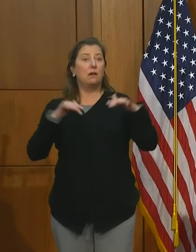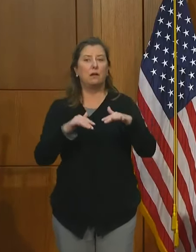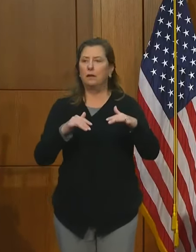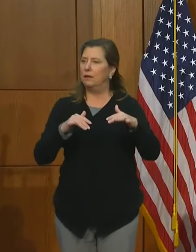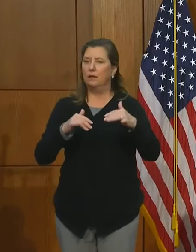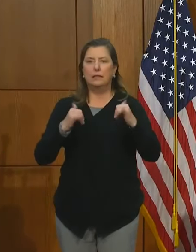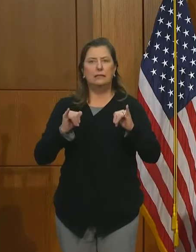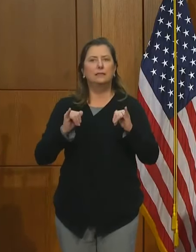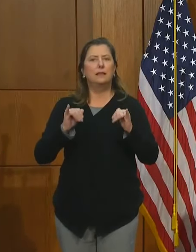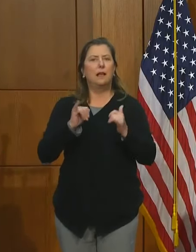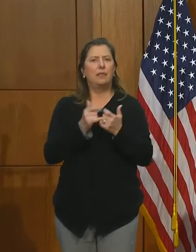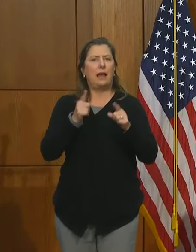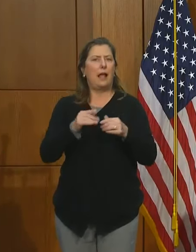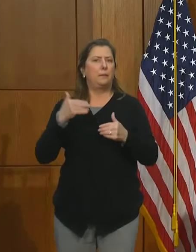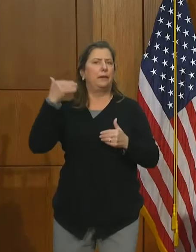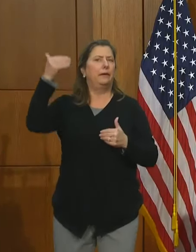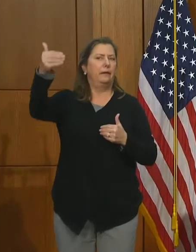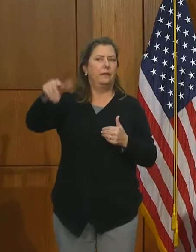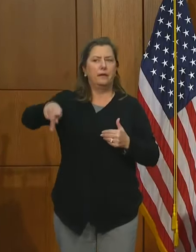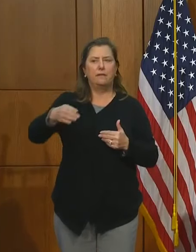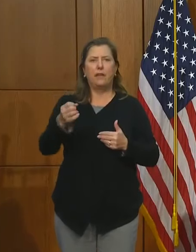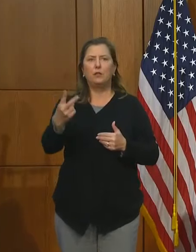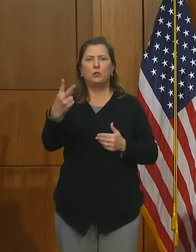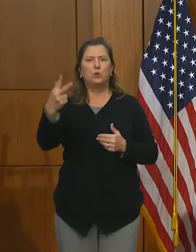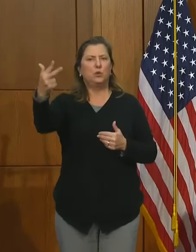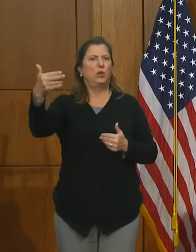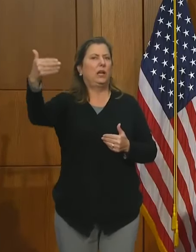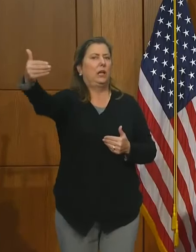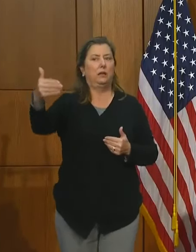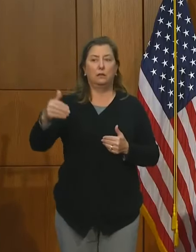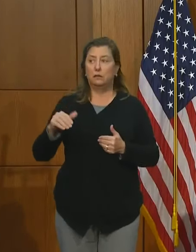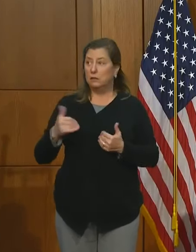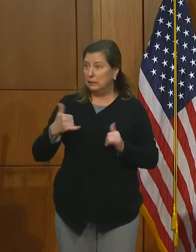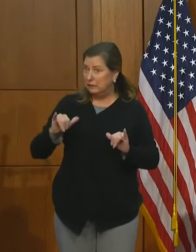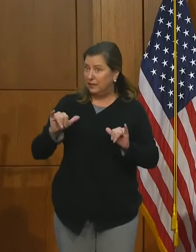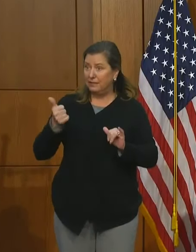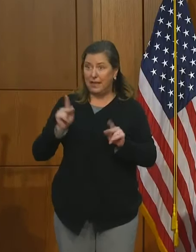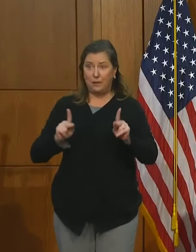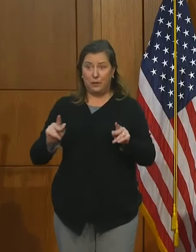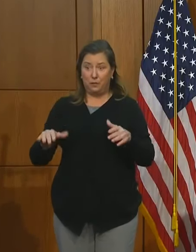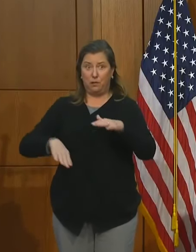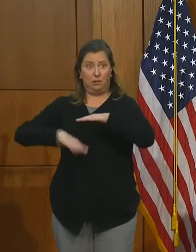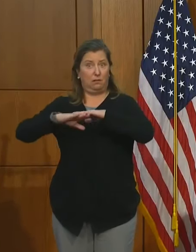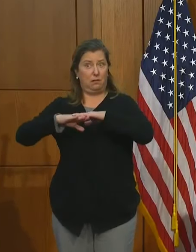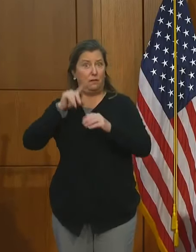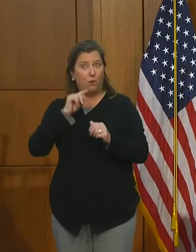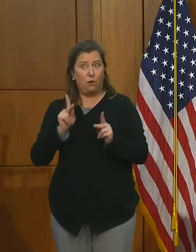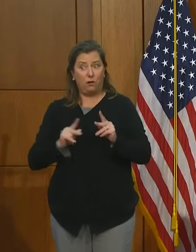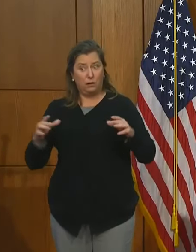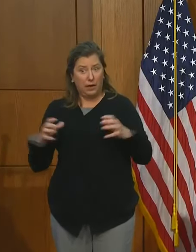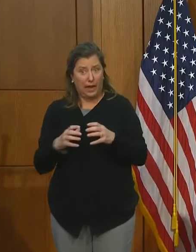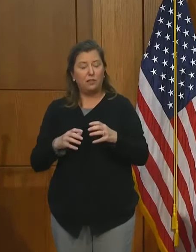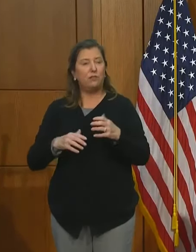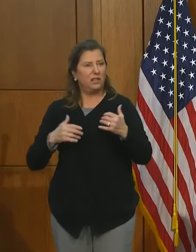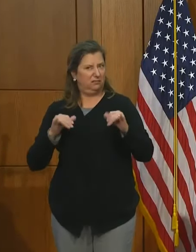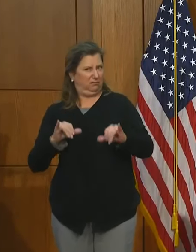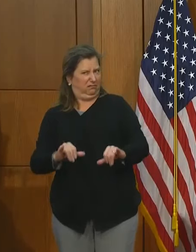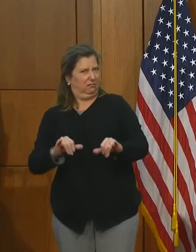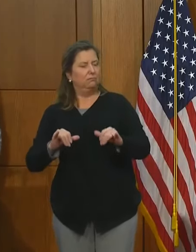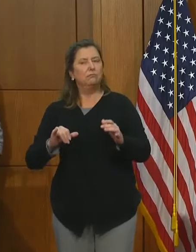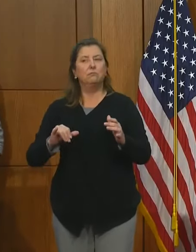to be further down the road in phase two and phase three. The 10-person ban is still in effect for gatherings. I think that's going to keep